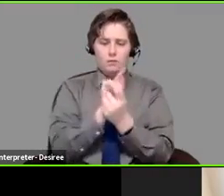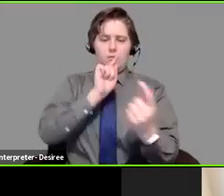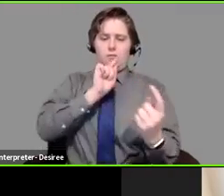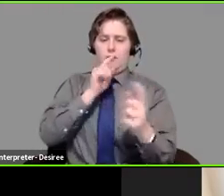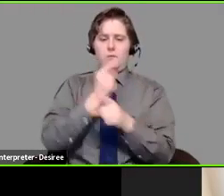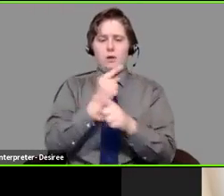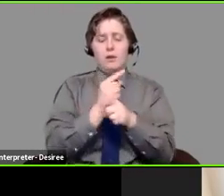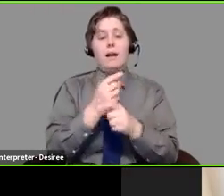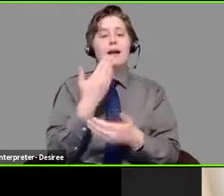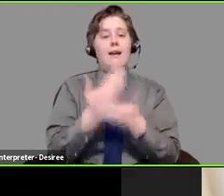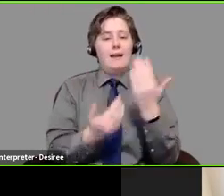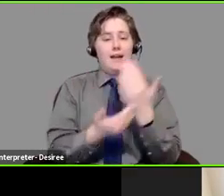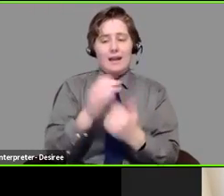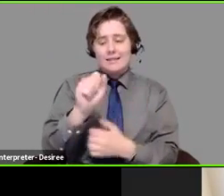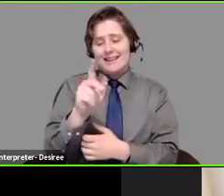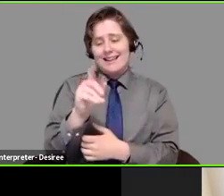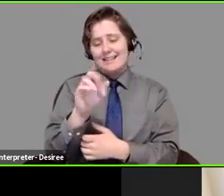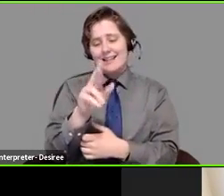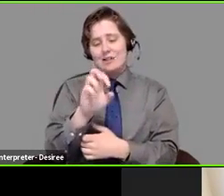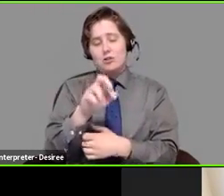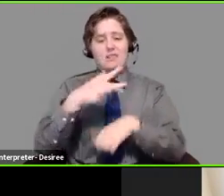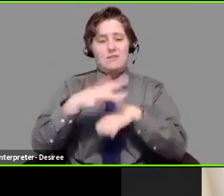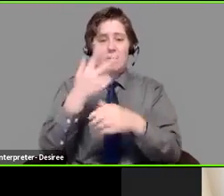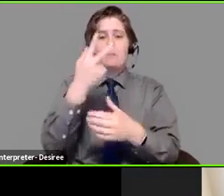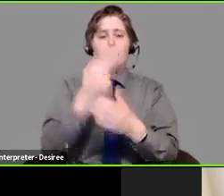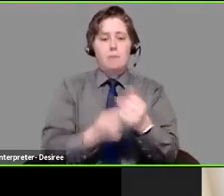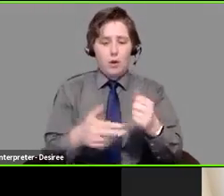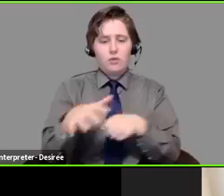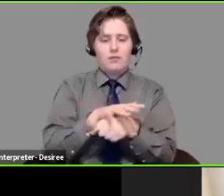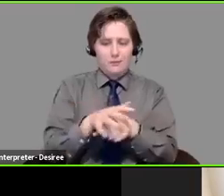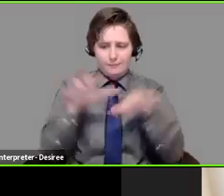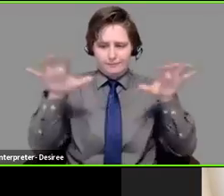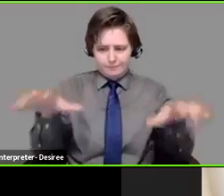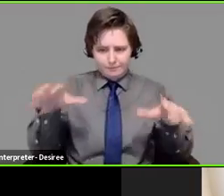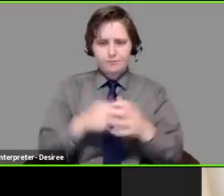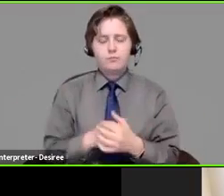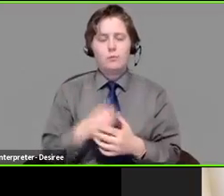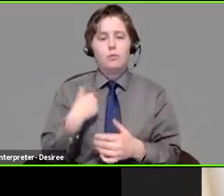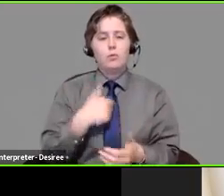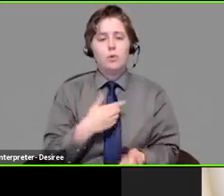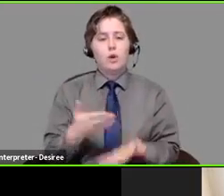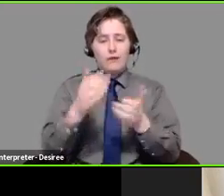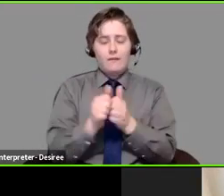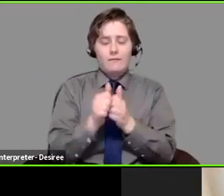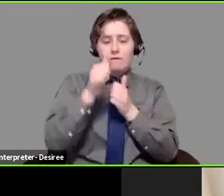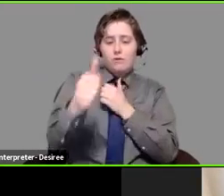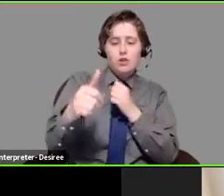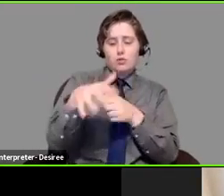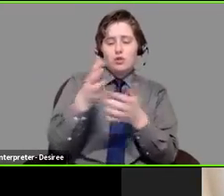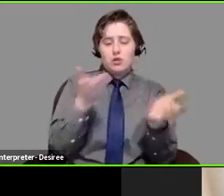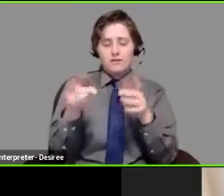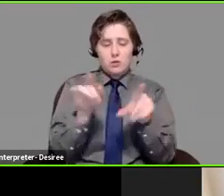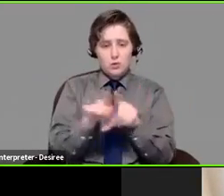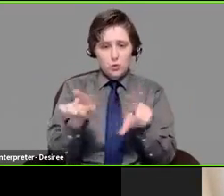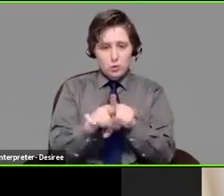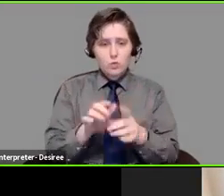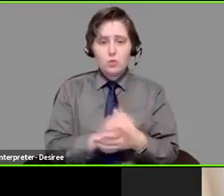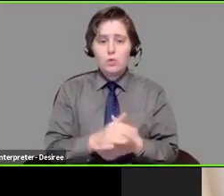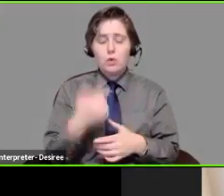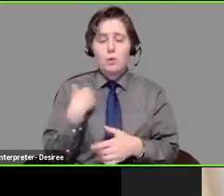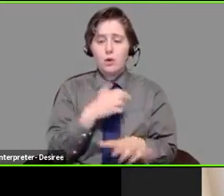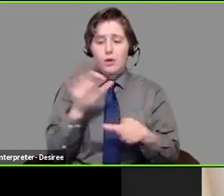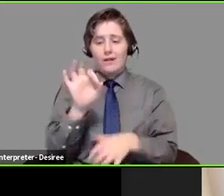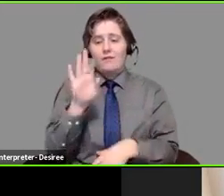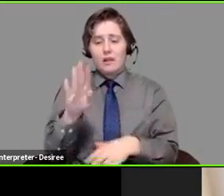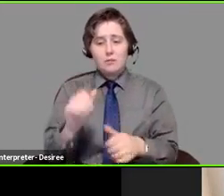And hand sanitizer is also available, and that's at both locations. We are offering virtual services as well. We are doing Facebook